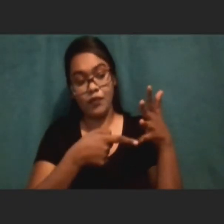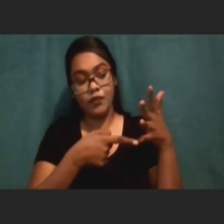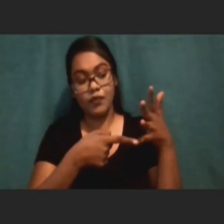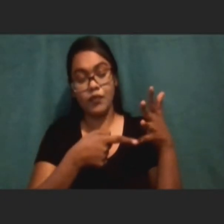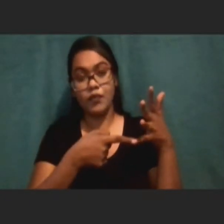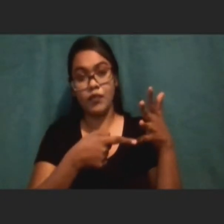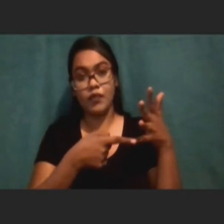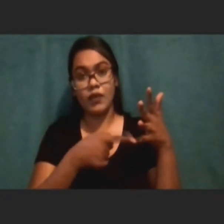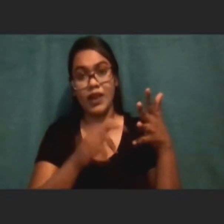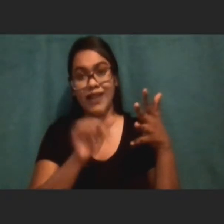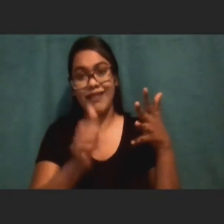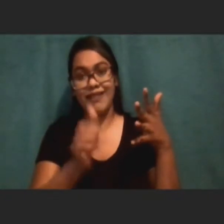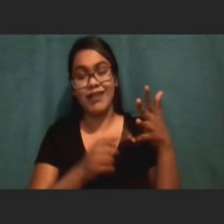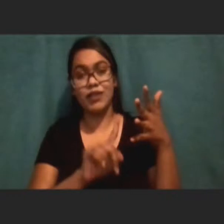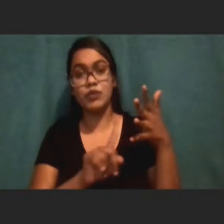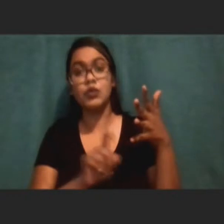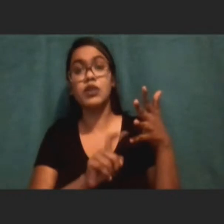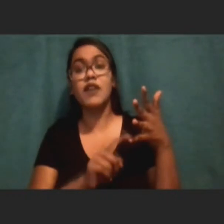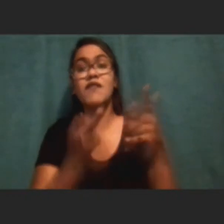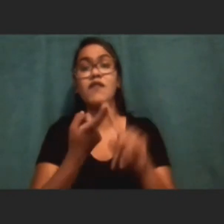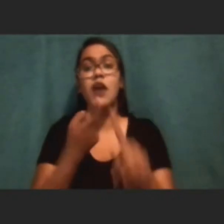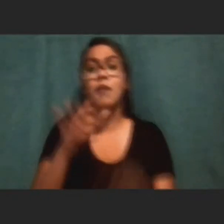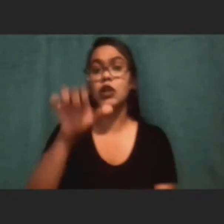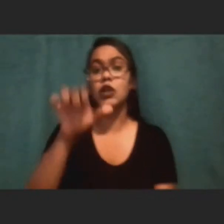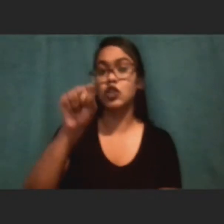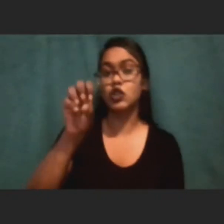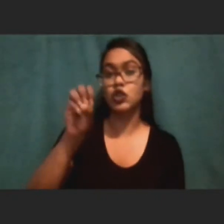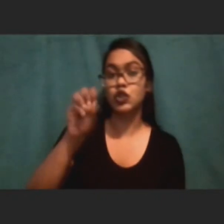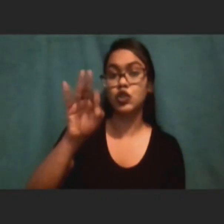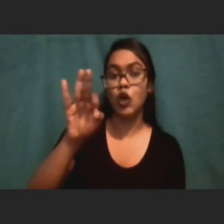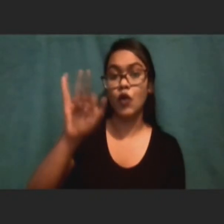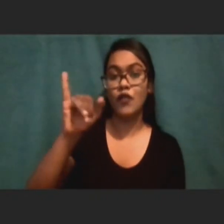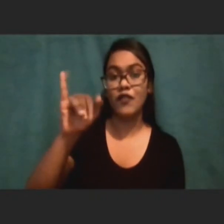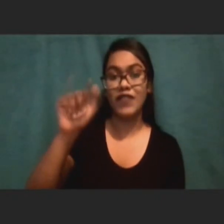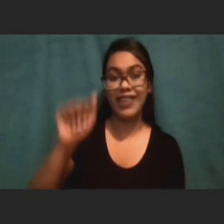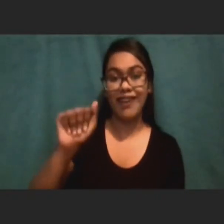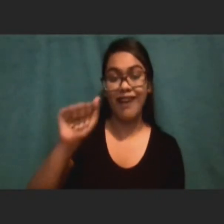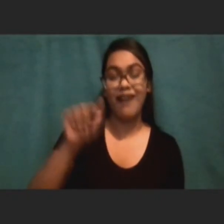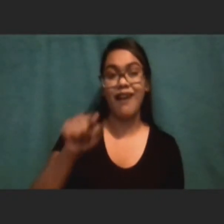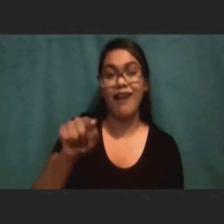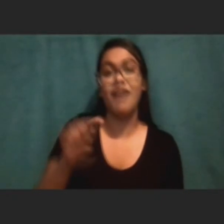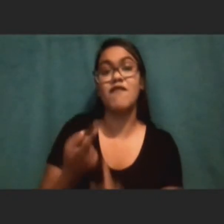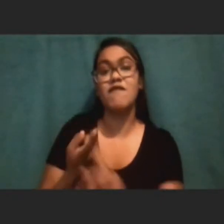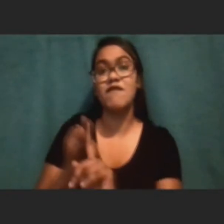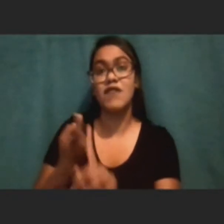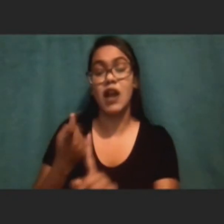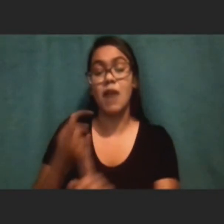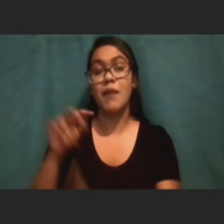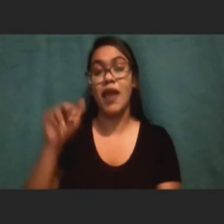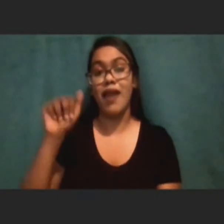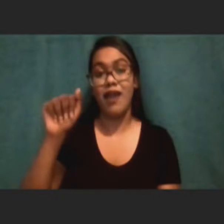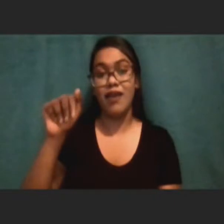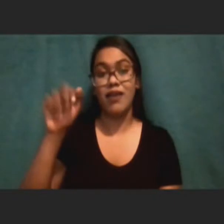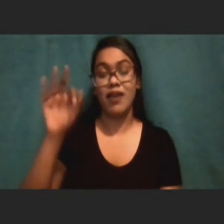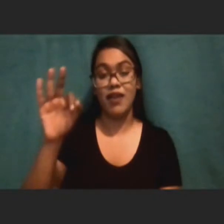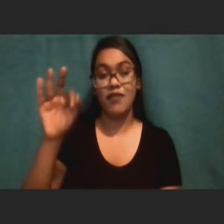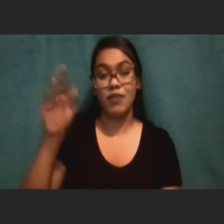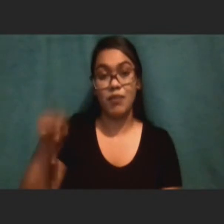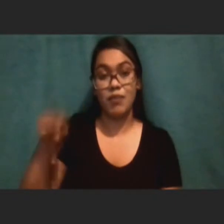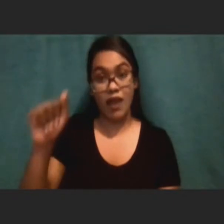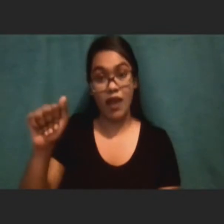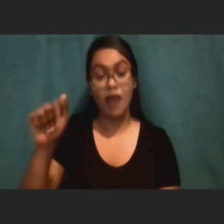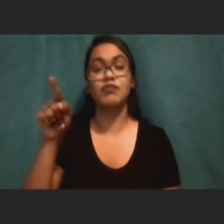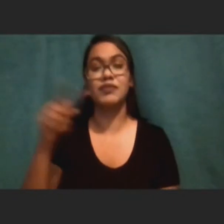Another question from Sophia from AFP. President Ramaphosa and Dr. Karim have both said the variant was